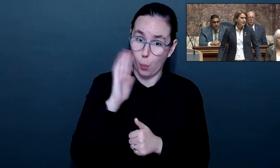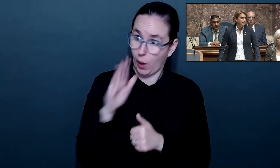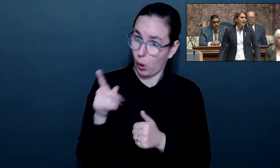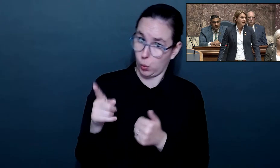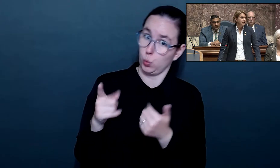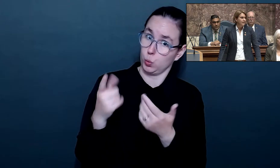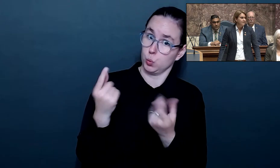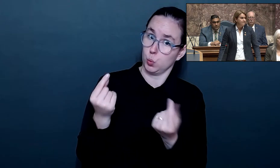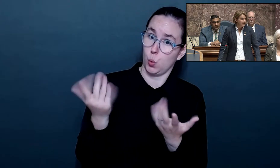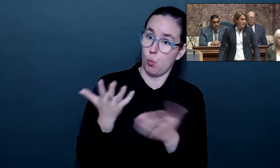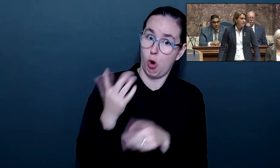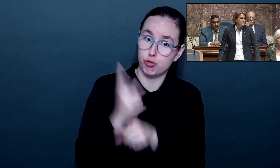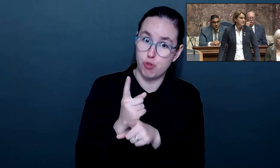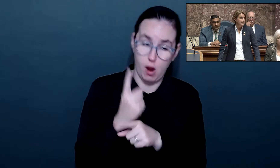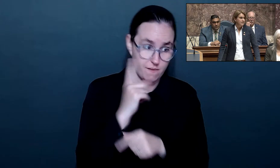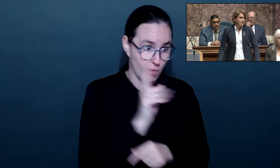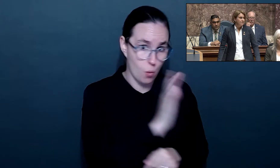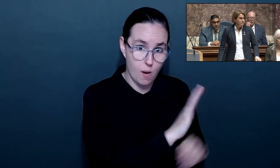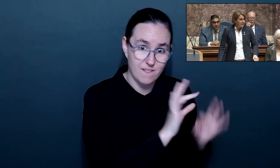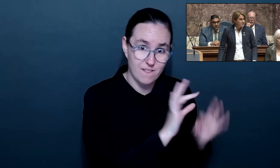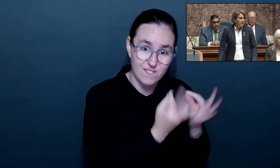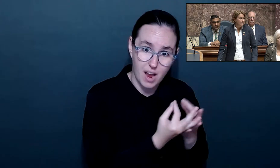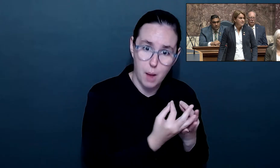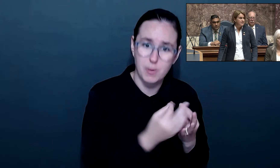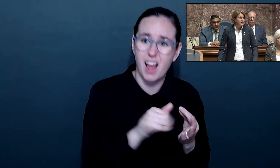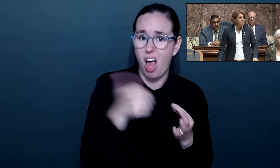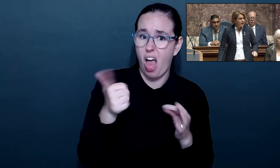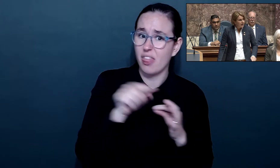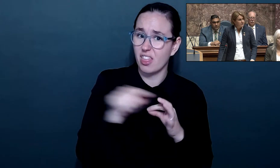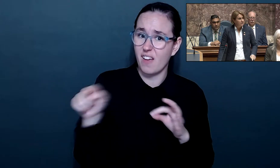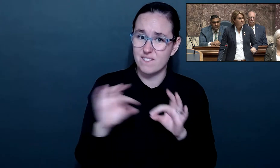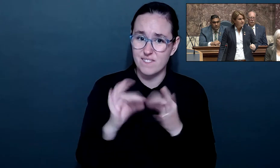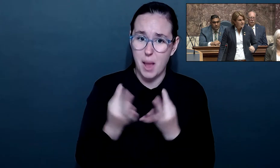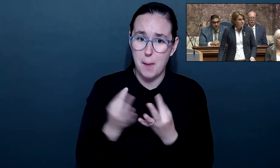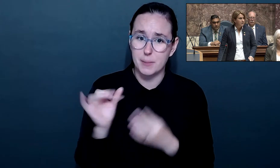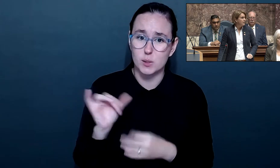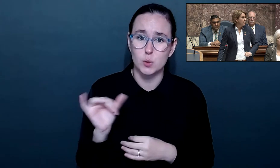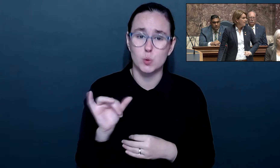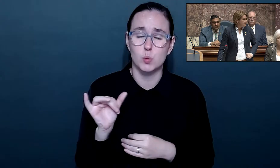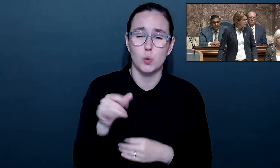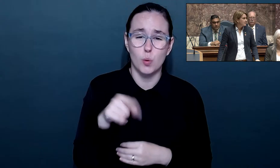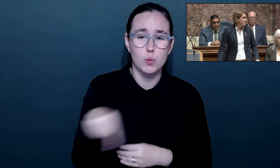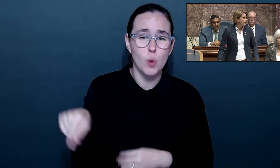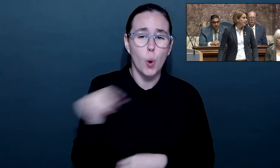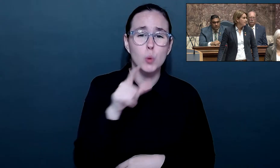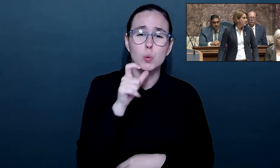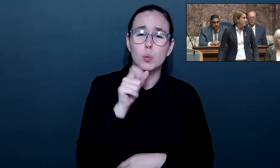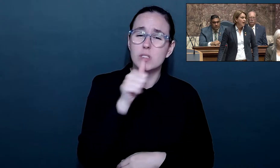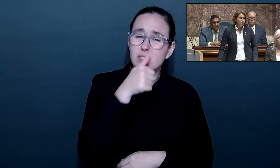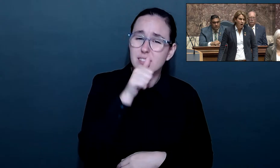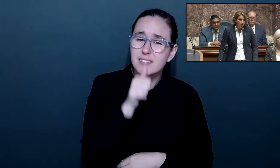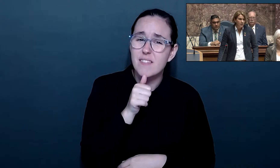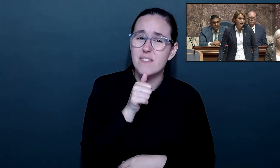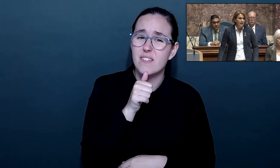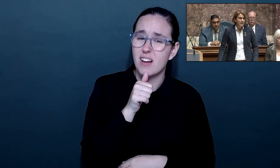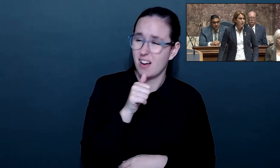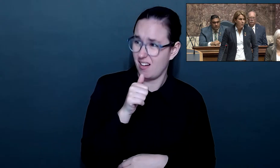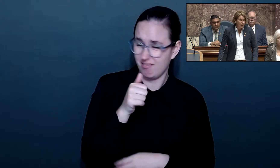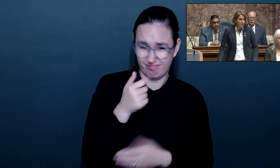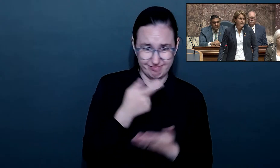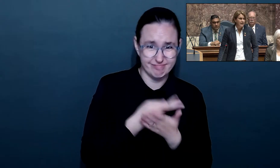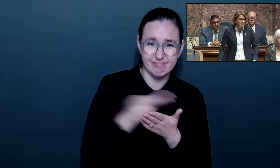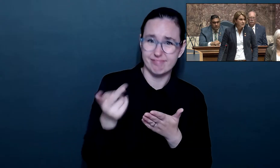Families that are impacted by the failures of the mental health system under this Premier and this government, and call